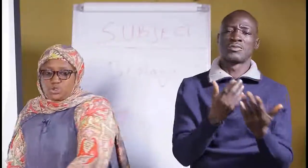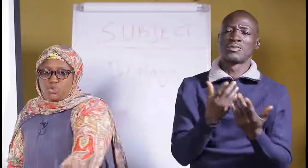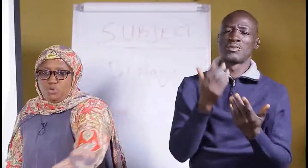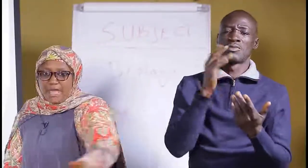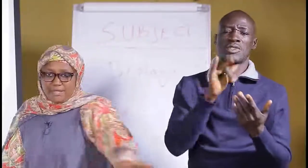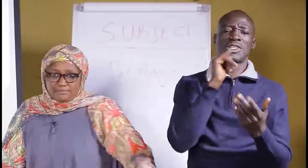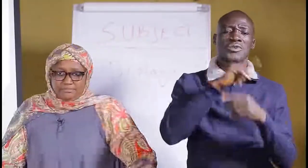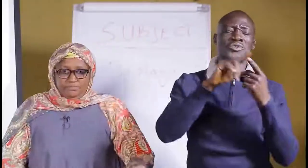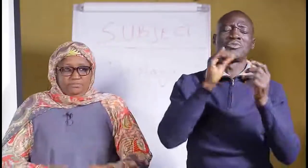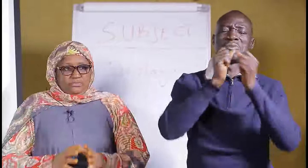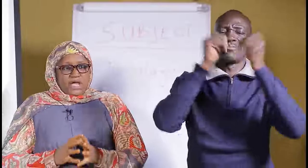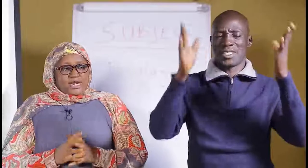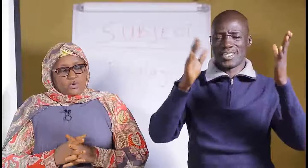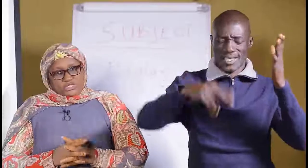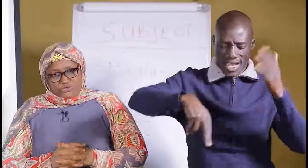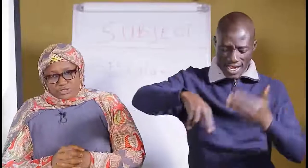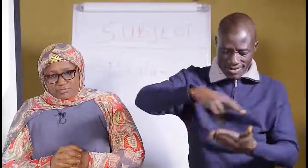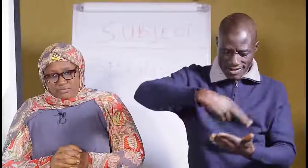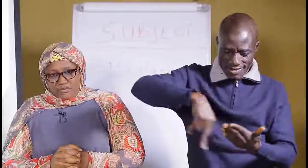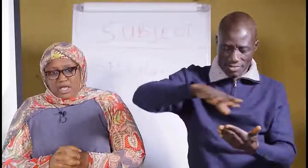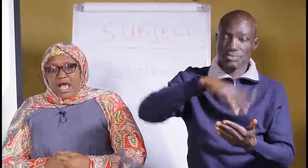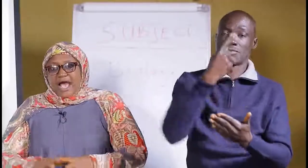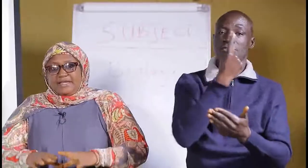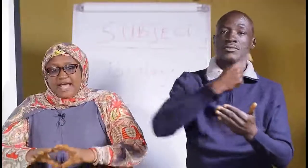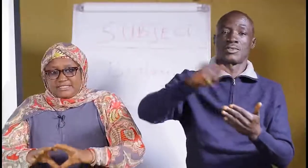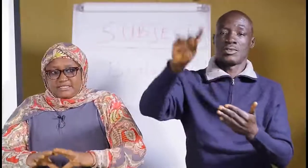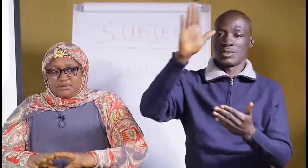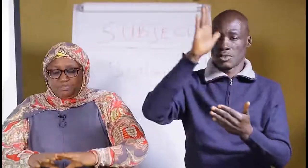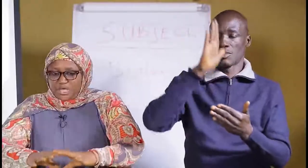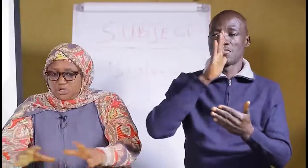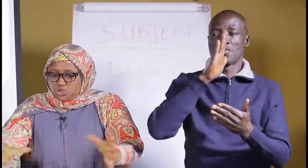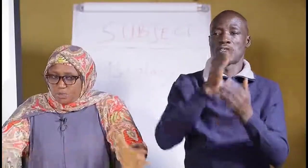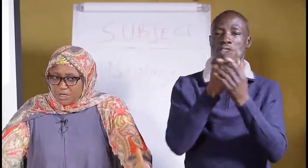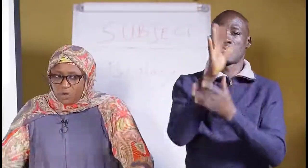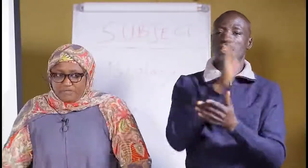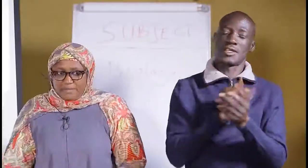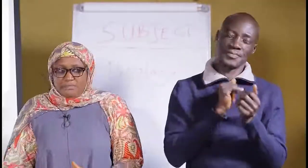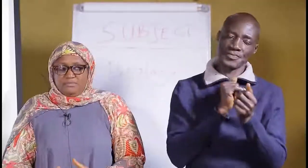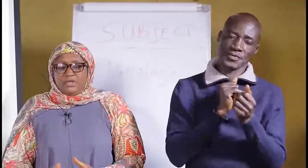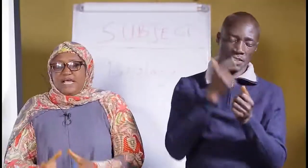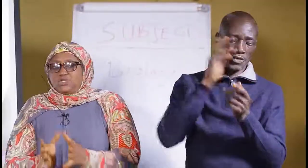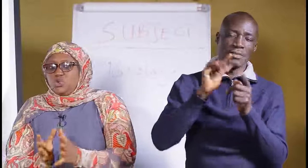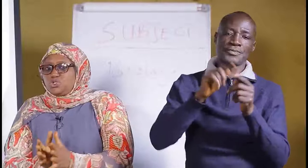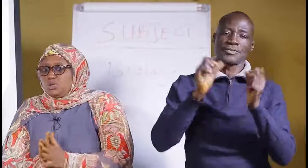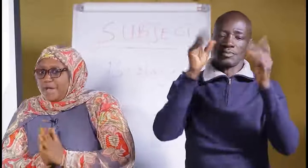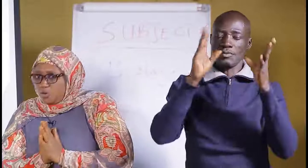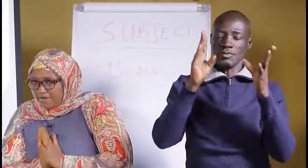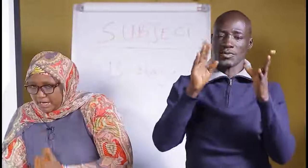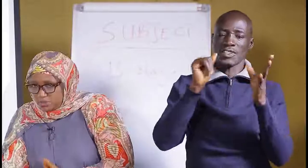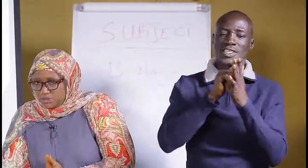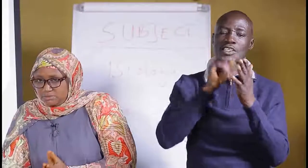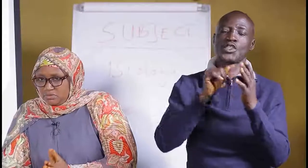going to be too many around the tree. And that being too many of them, that is what you mean